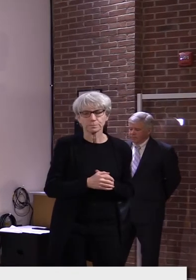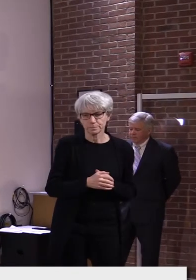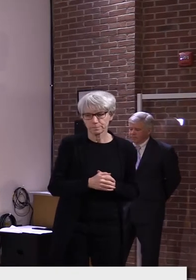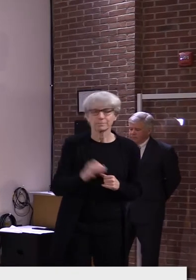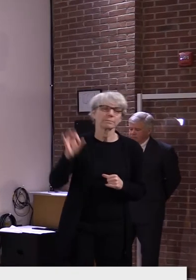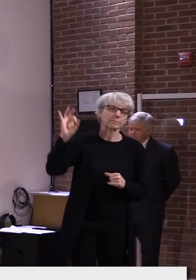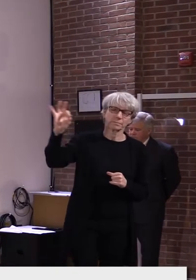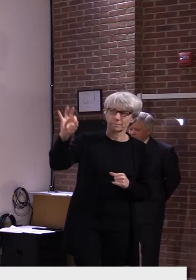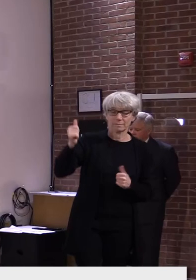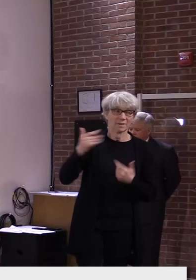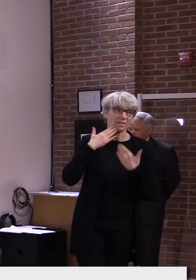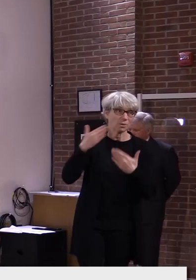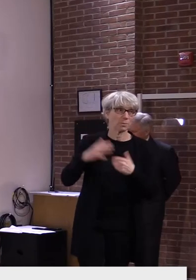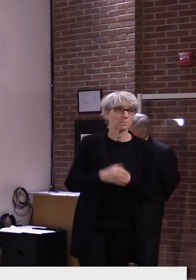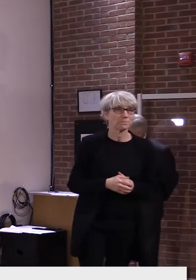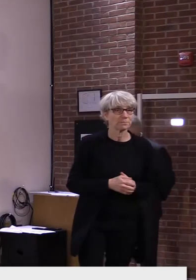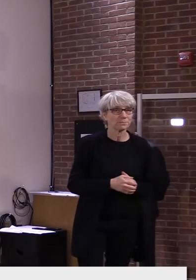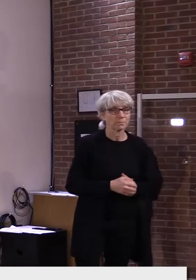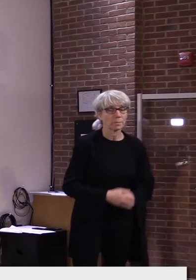Great. Well, thank you very much.